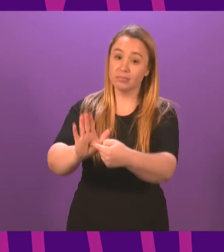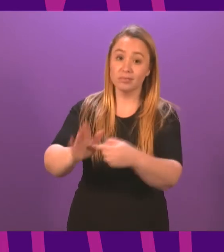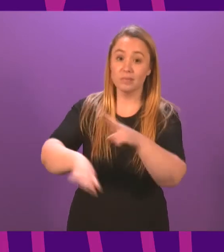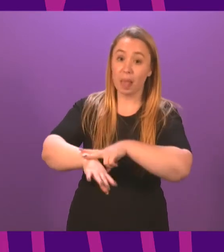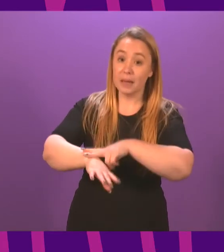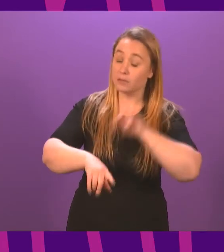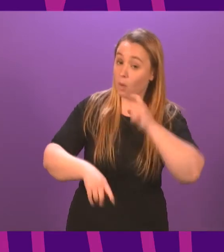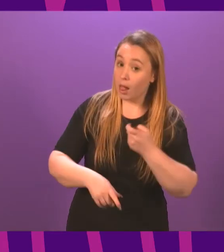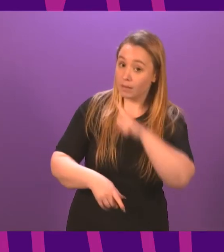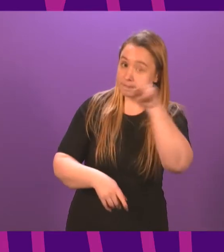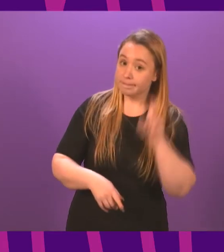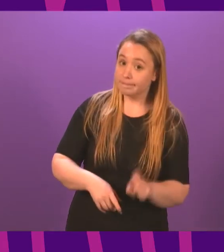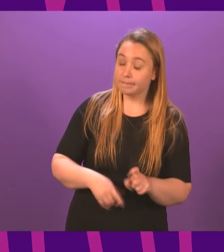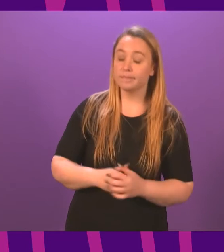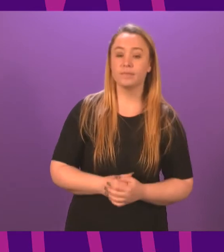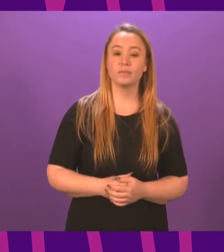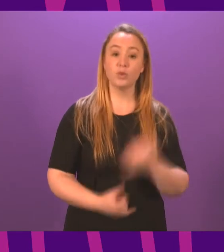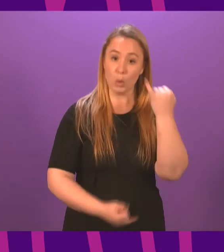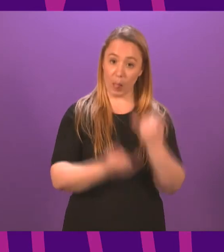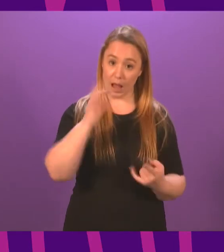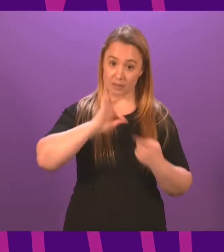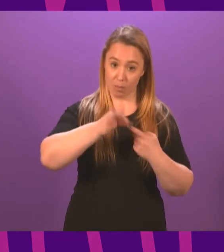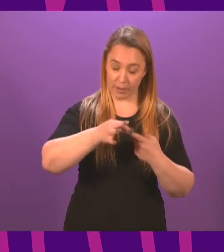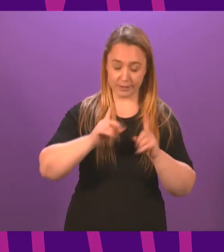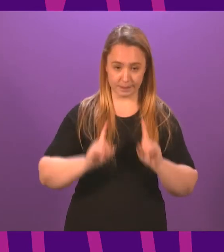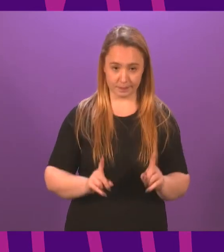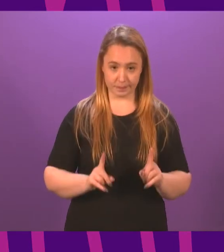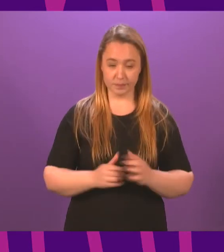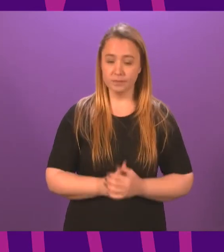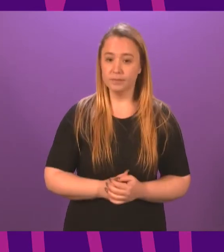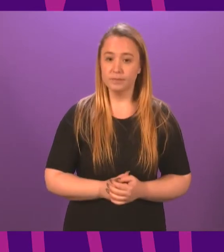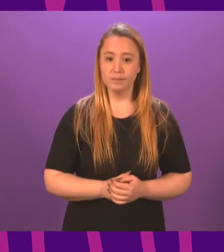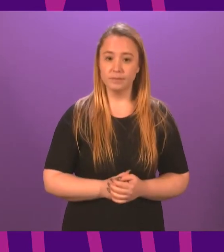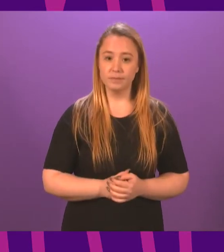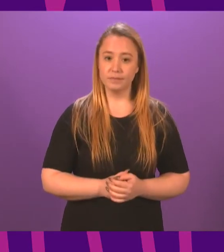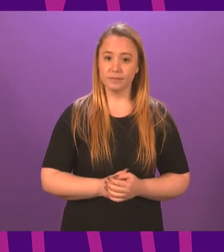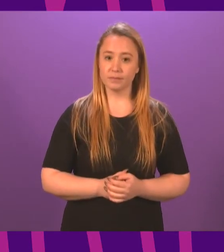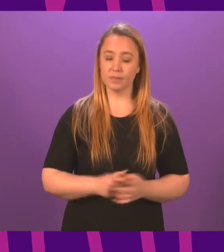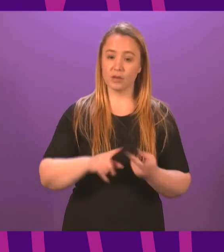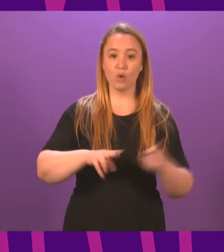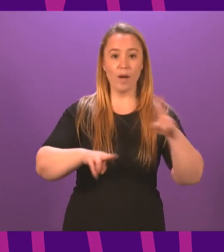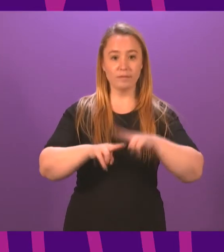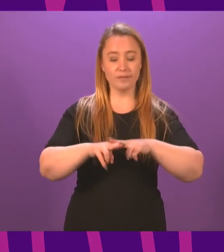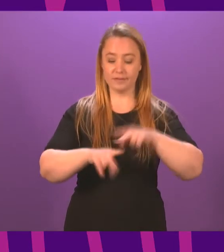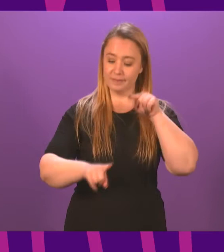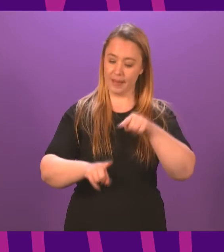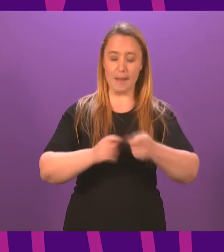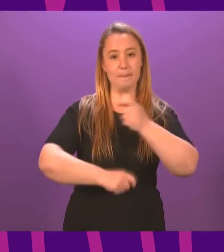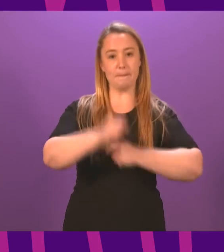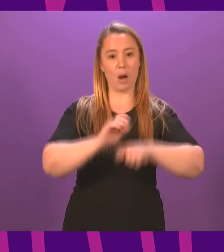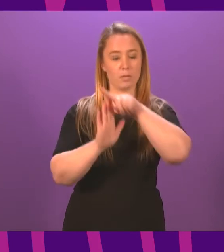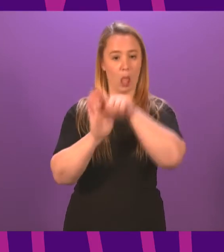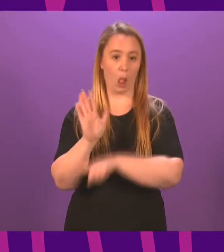regard. My point in conclusion, Presiding Officer, is this. If we are going to give something the force of law, particularly something